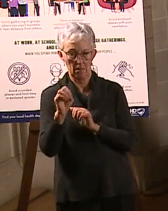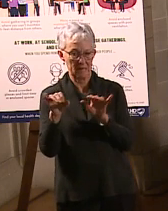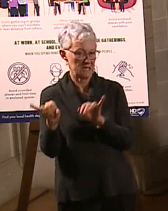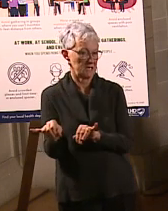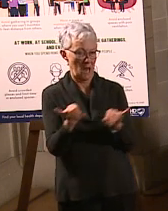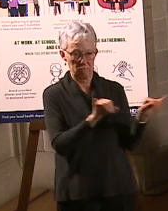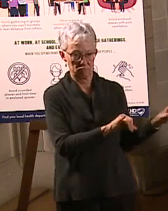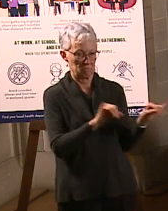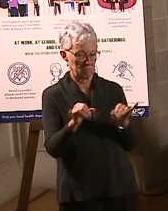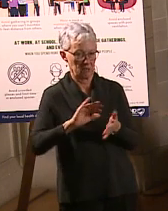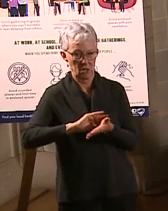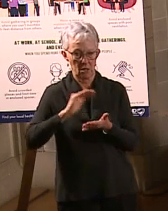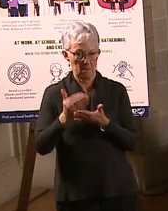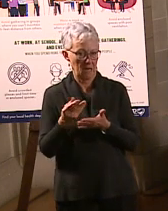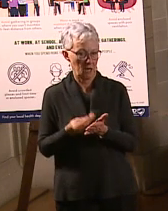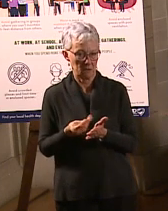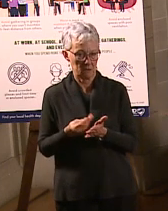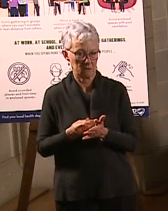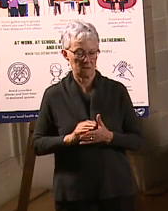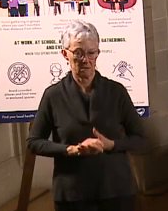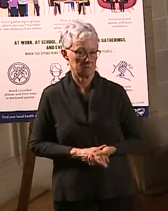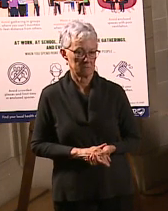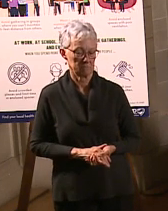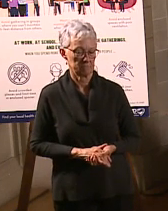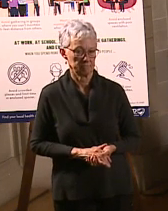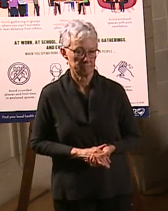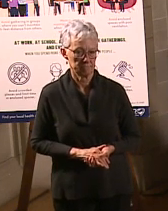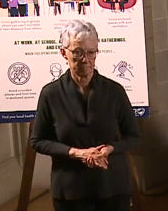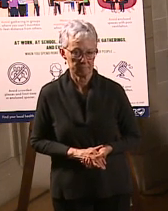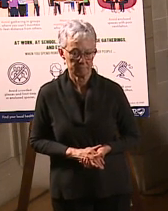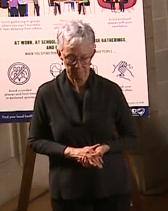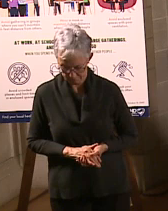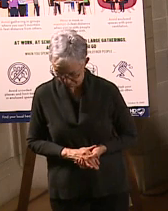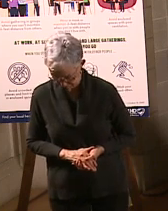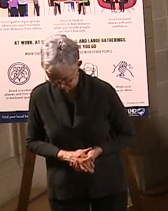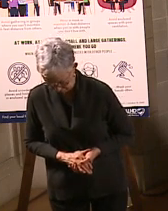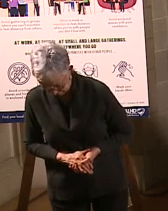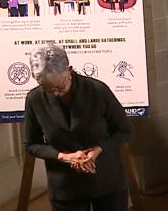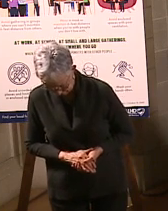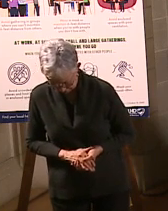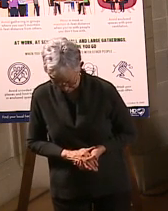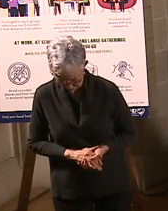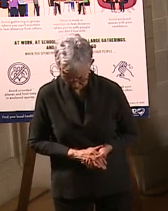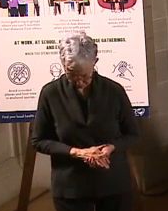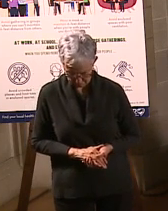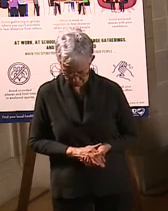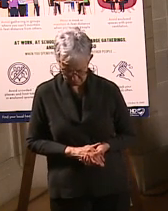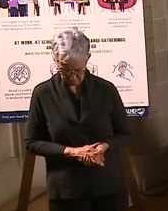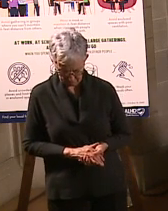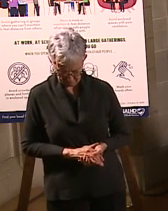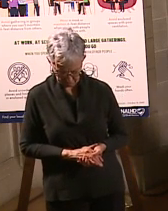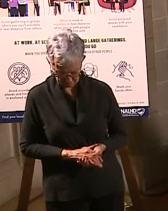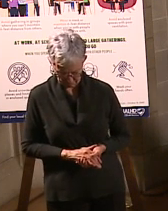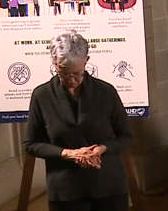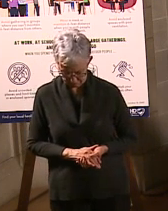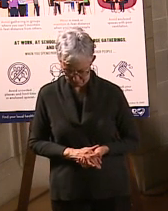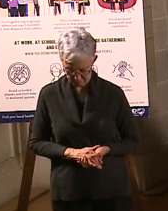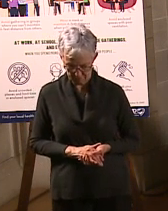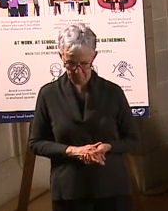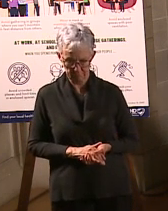you concerned about precedents that this might set where, you know, if a company bids something and they can't fulfill the contract, then